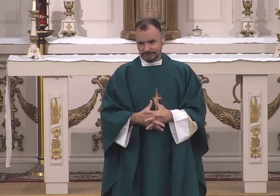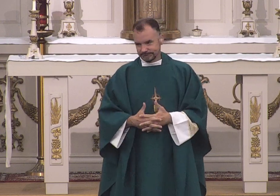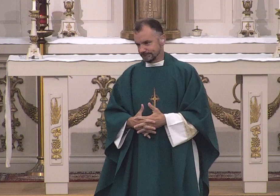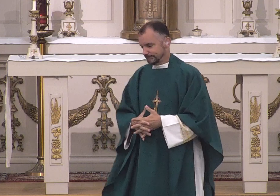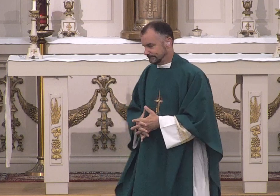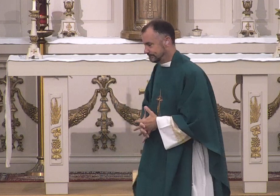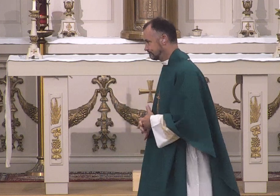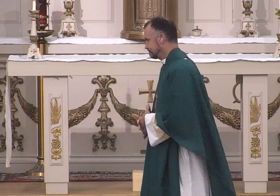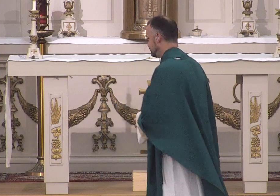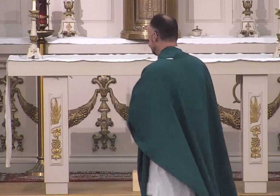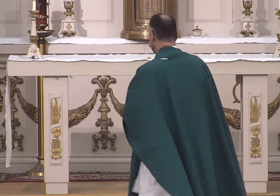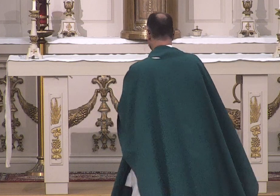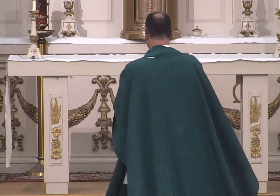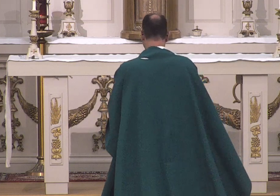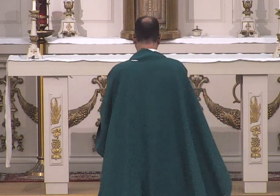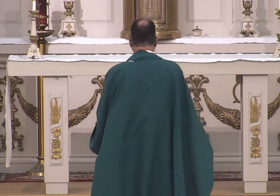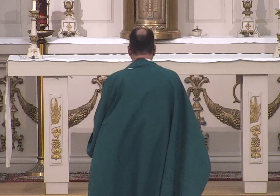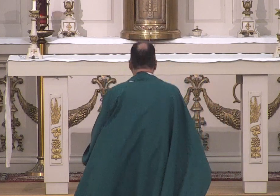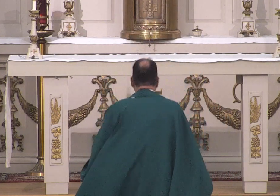Amen.